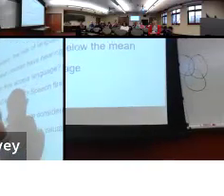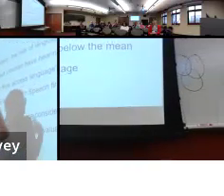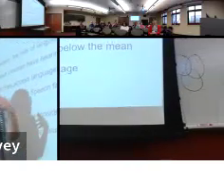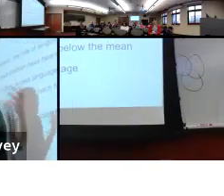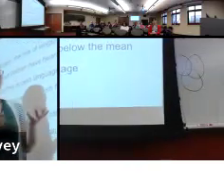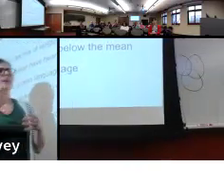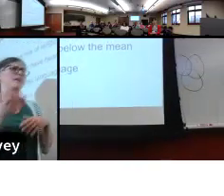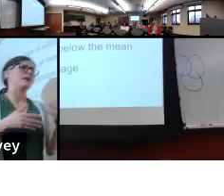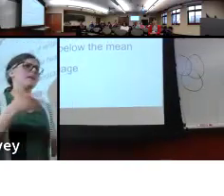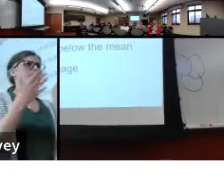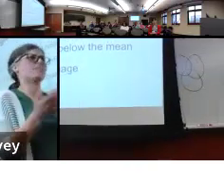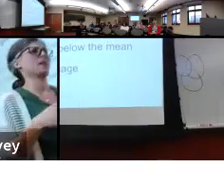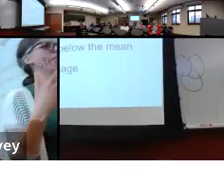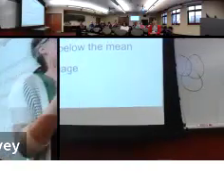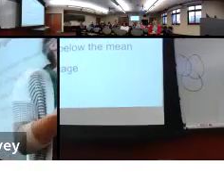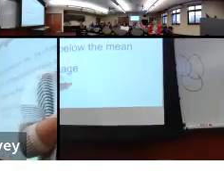And